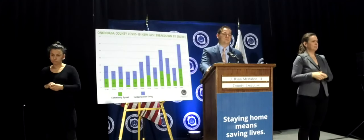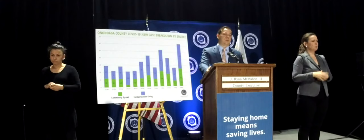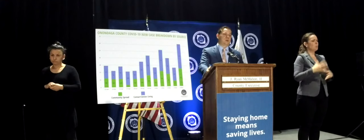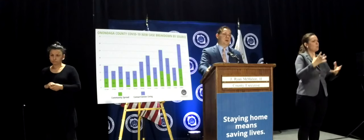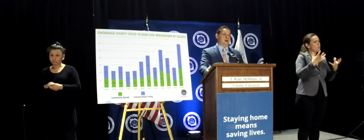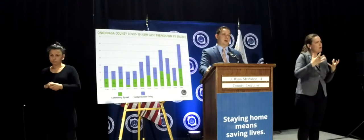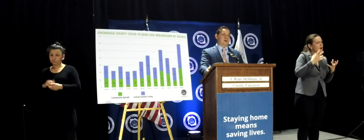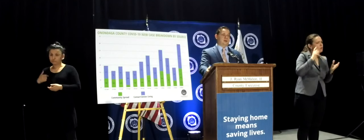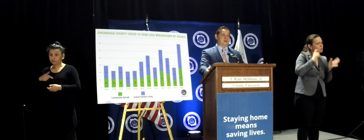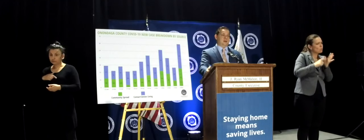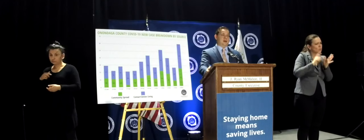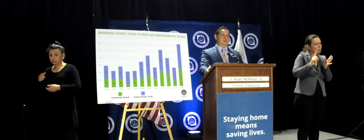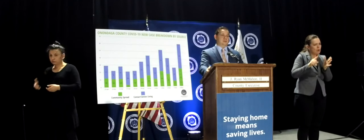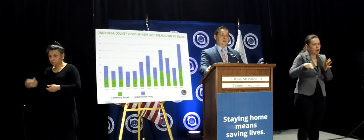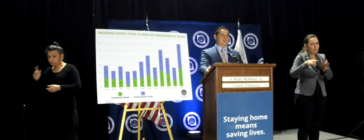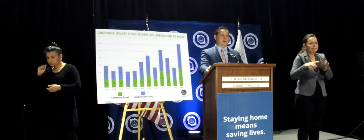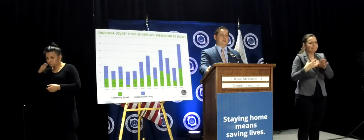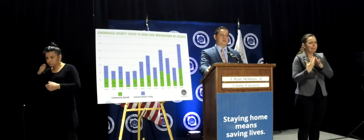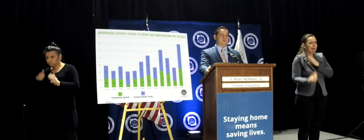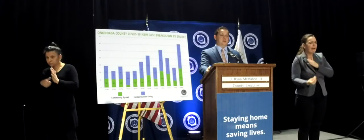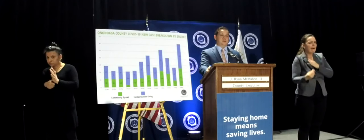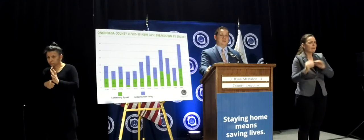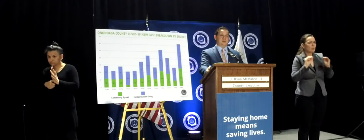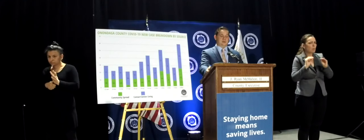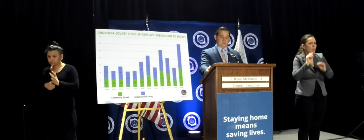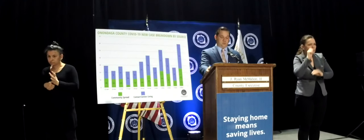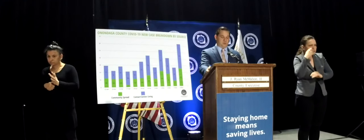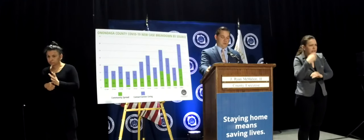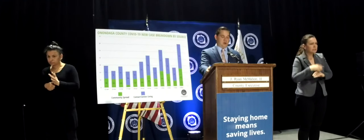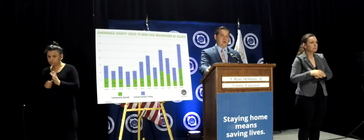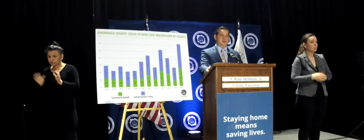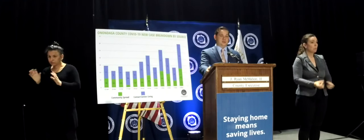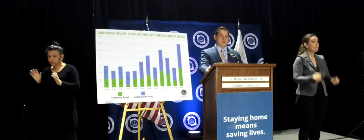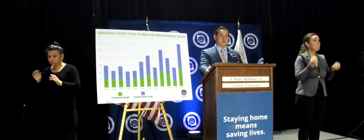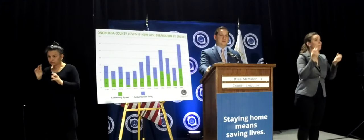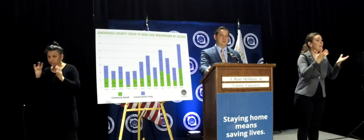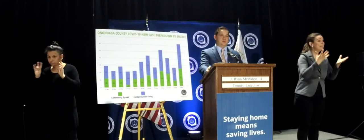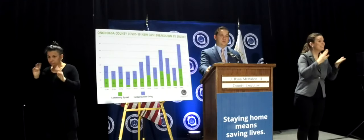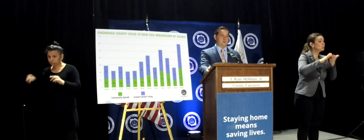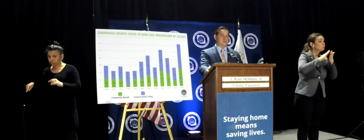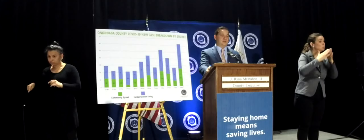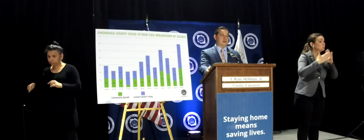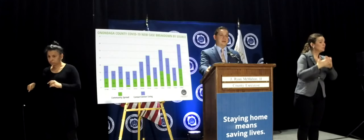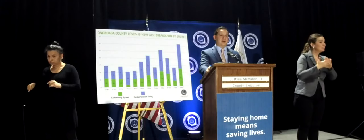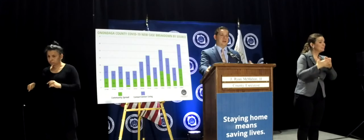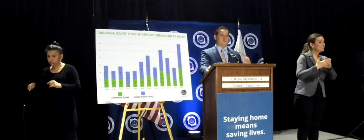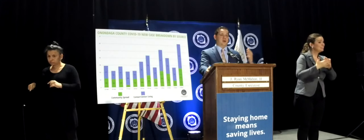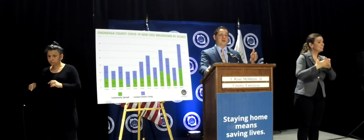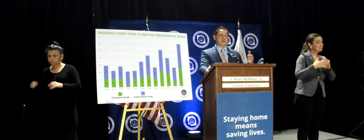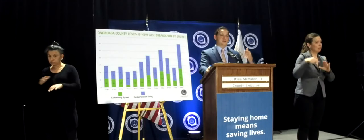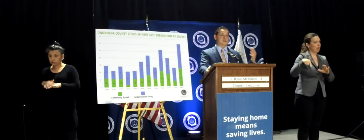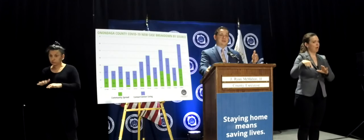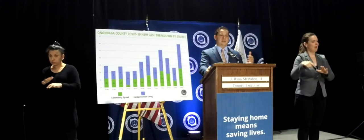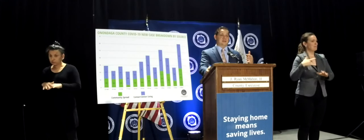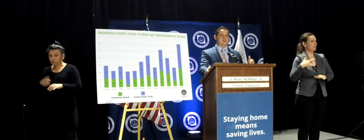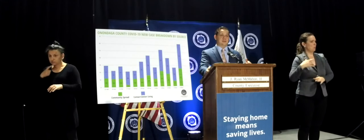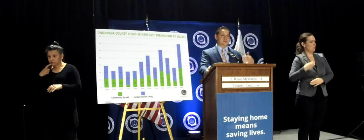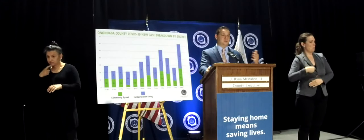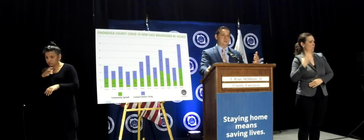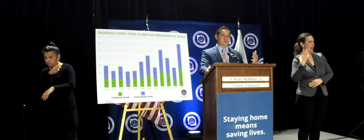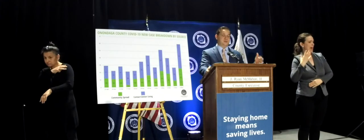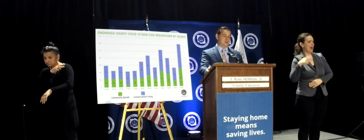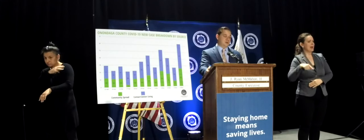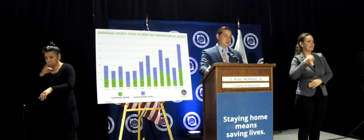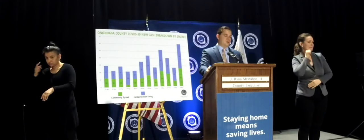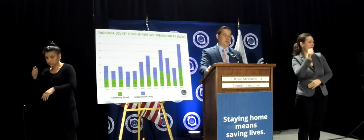tested. And again, in many of these communities that could be Caucasian individuals that we just haven't had enough Caucasians getting testing in